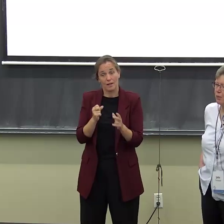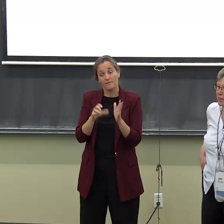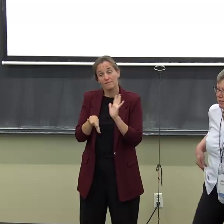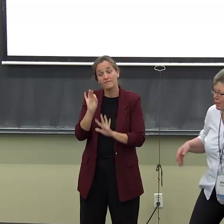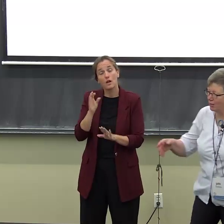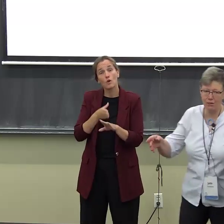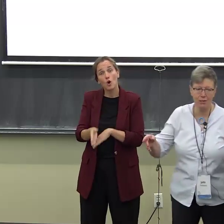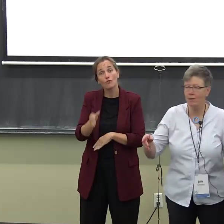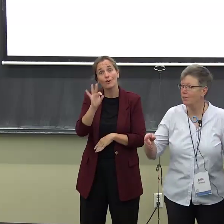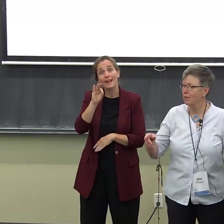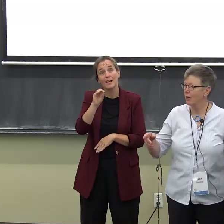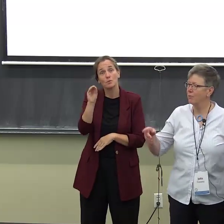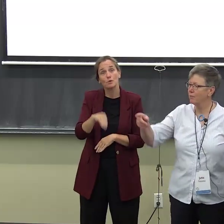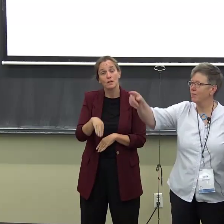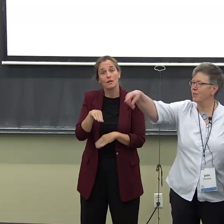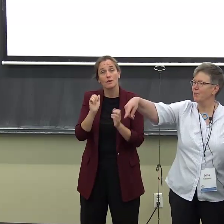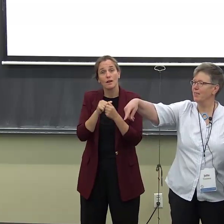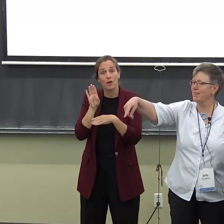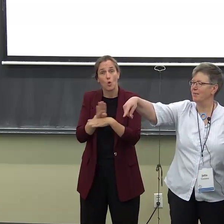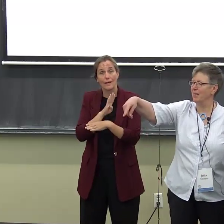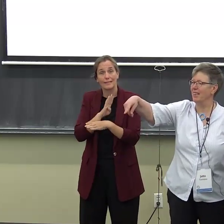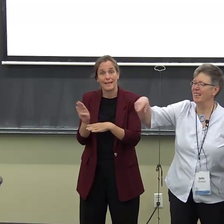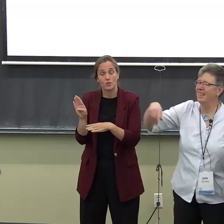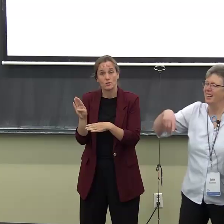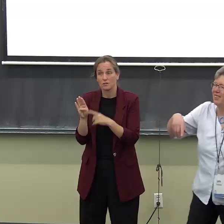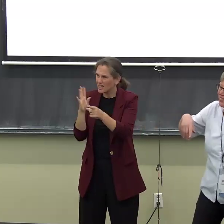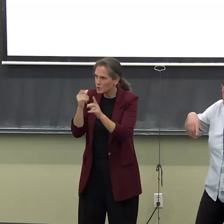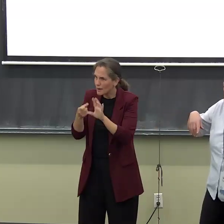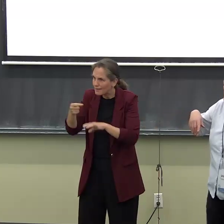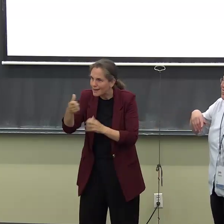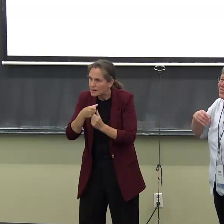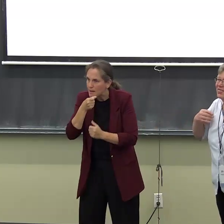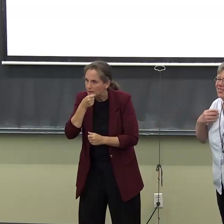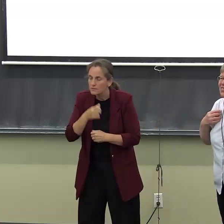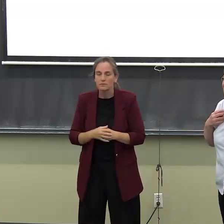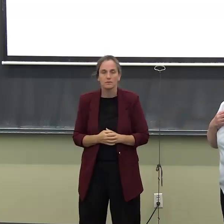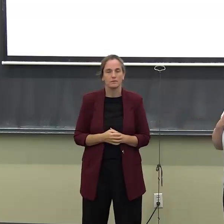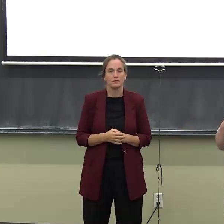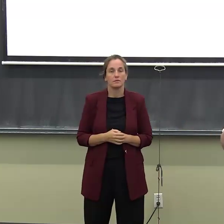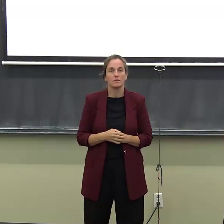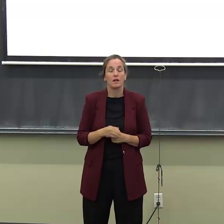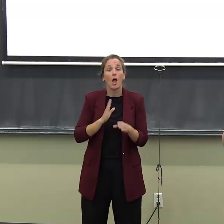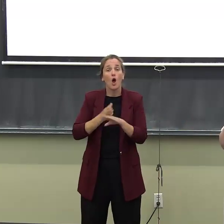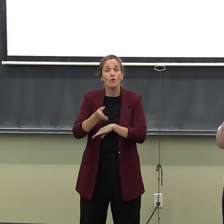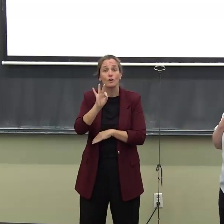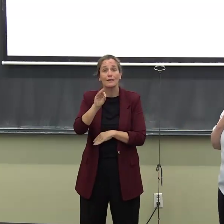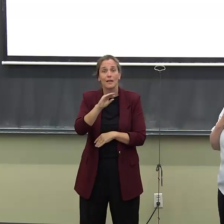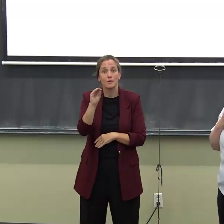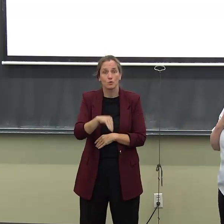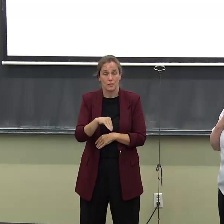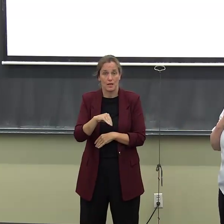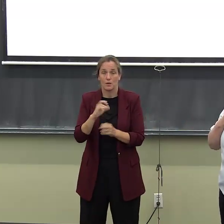90% of organizations, do you want to take the mic? Were using some form